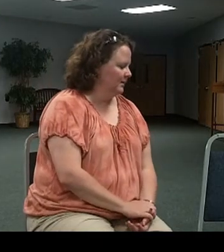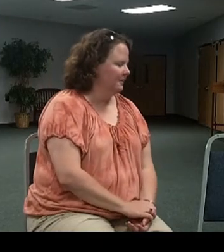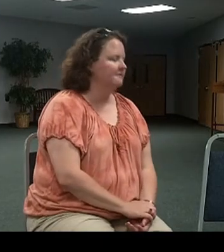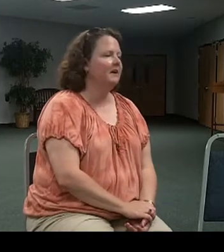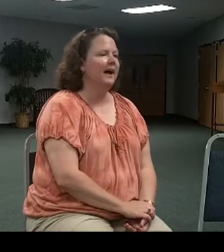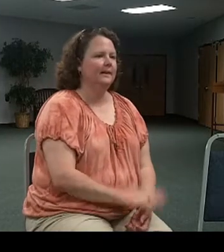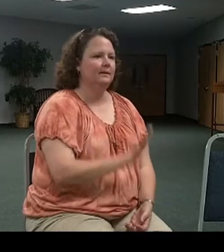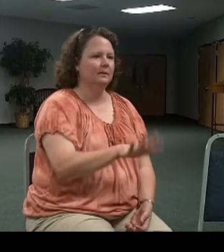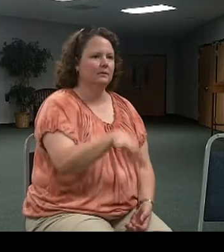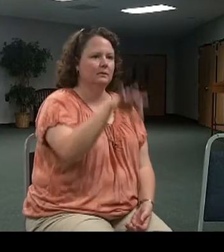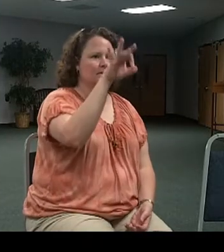Find.